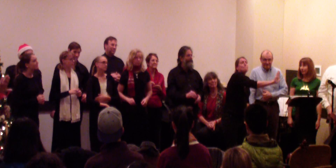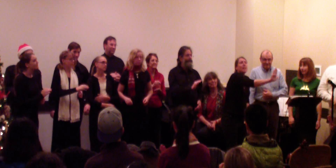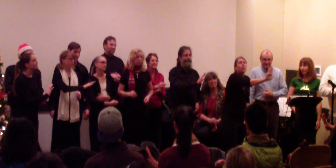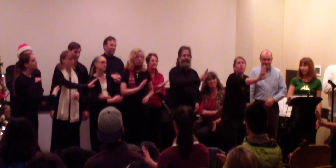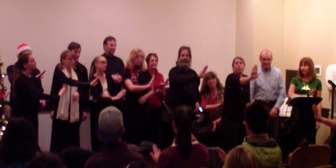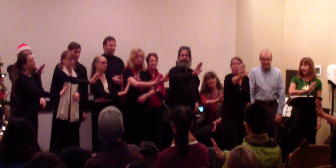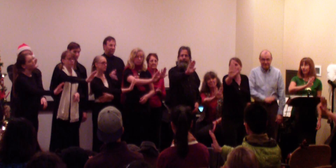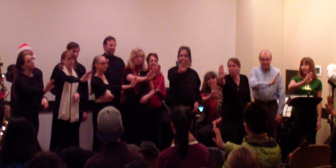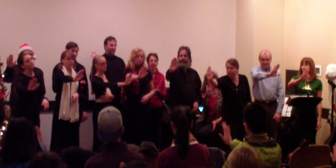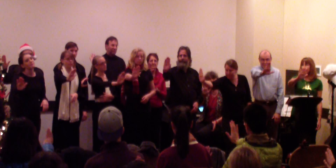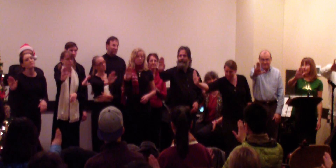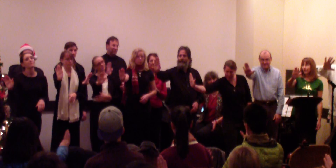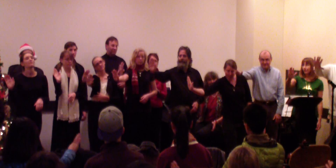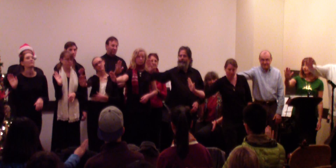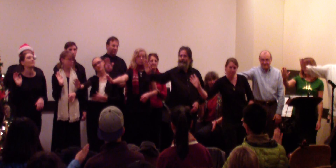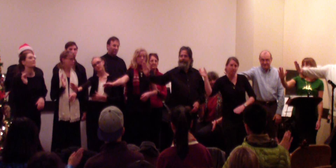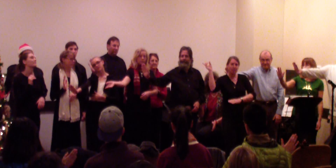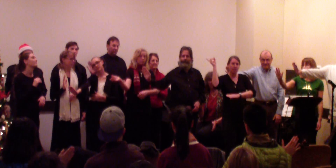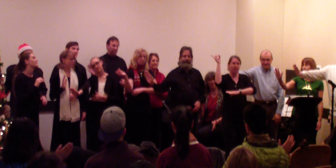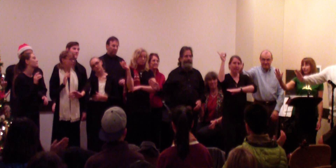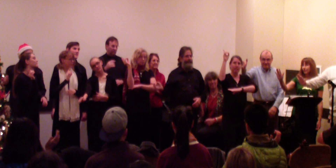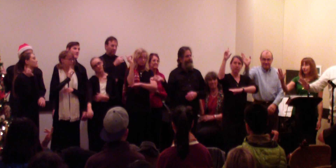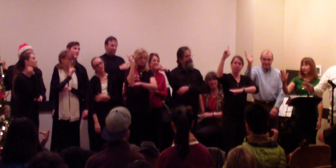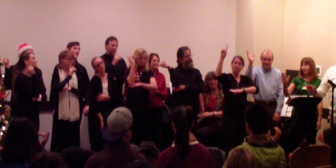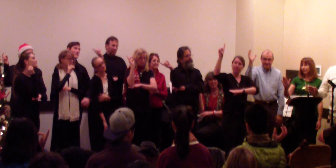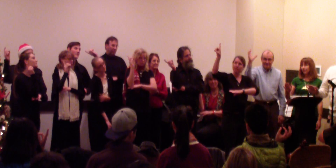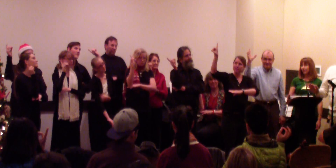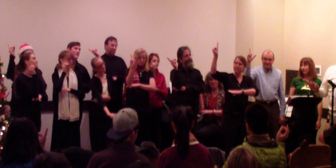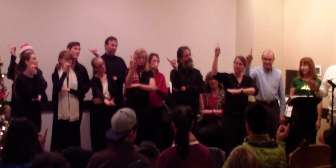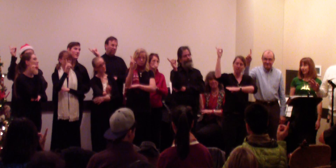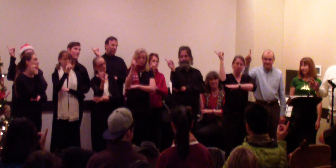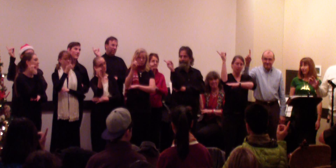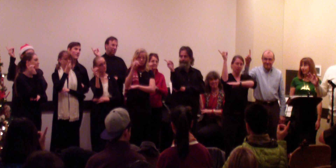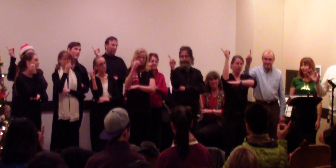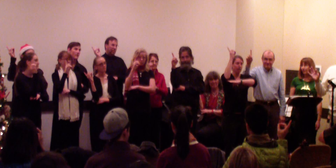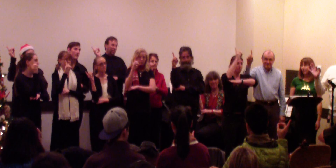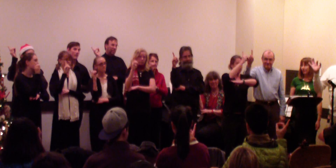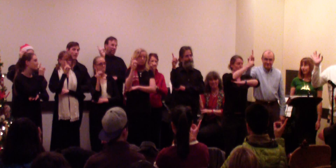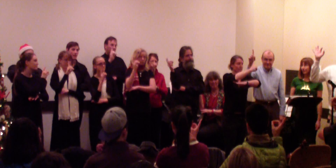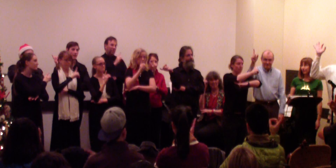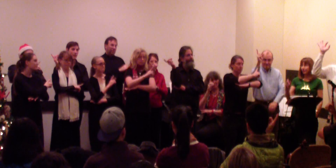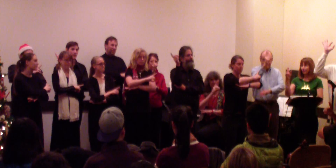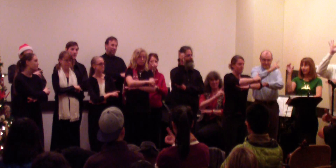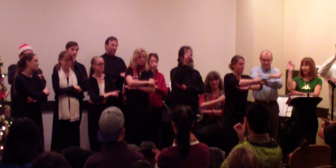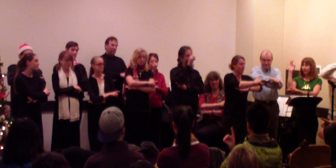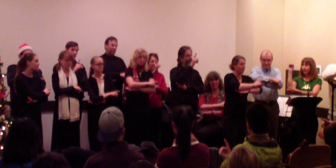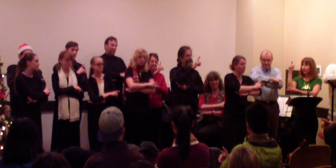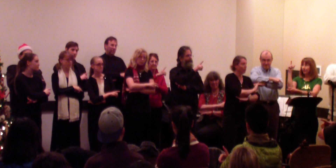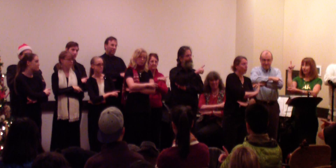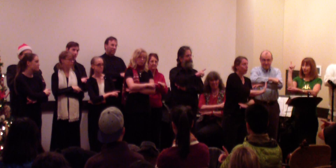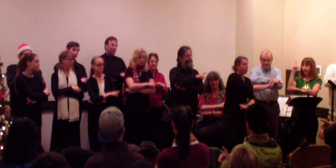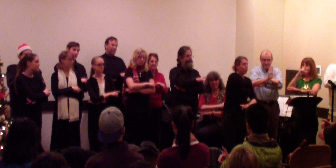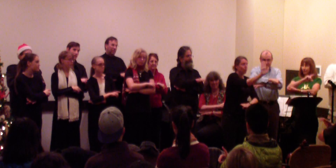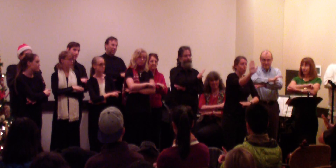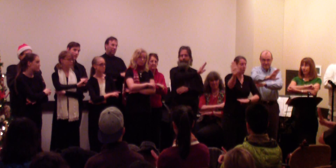May your days, and then you're going to make a D and bring it down. May